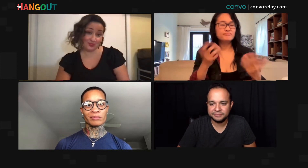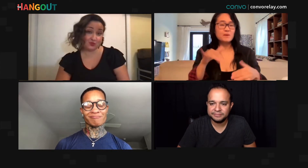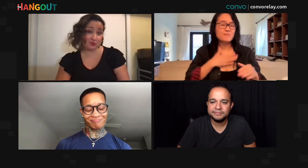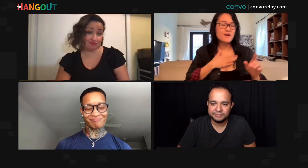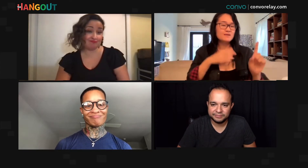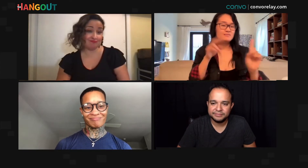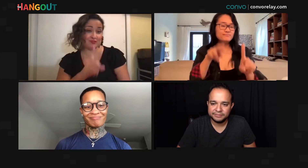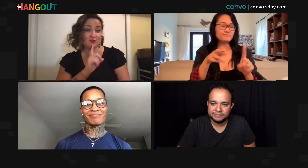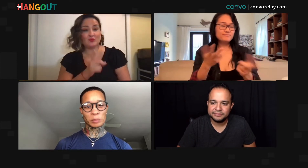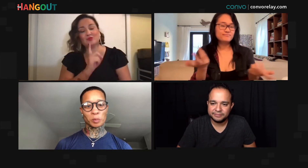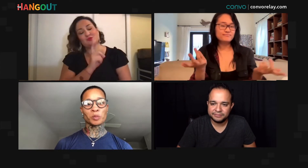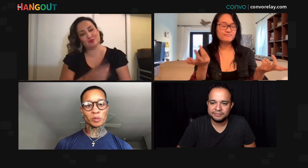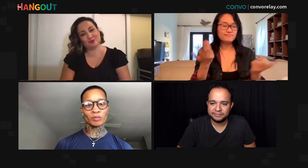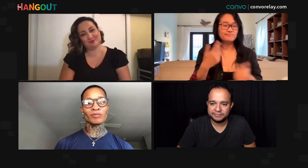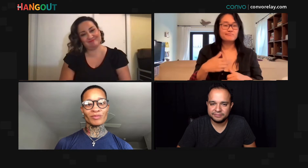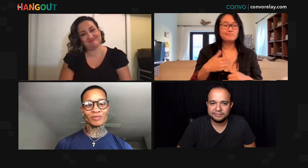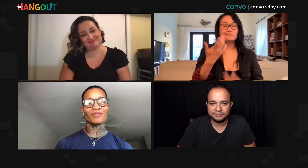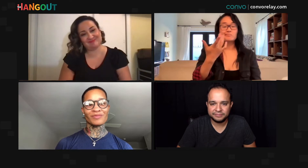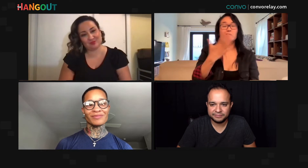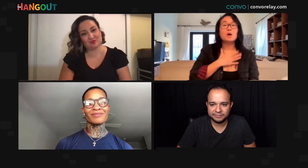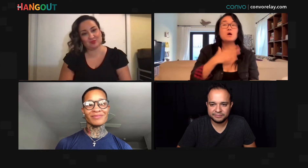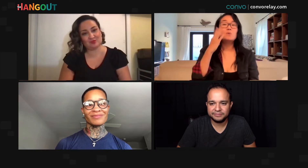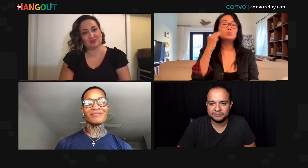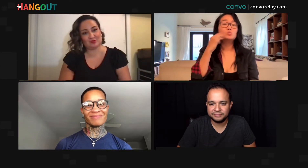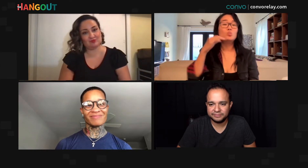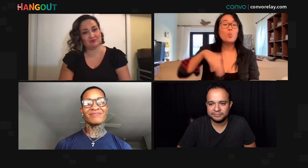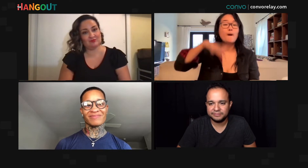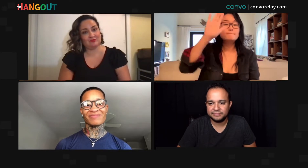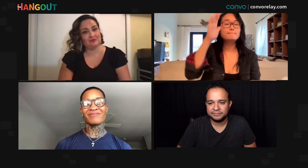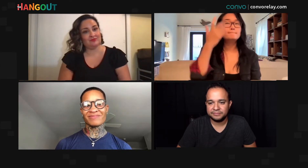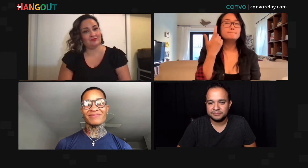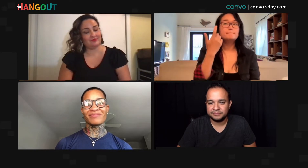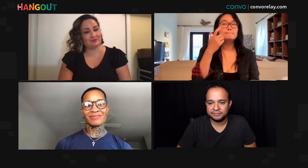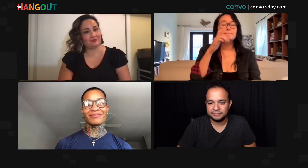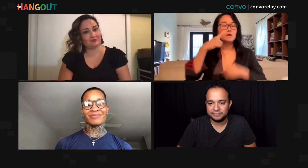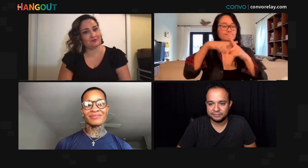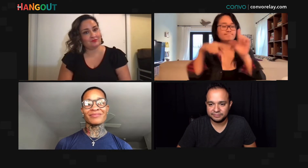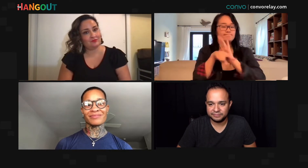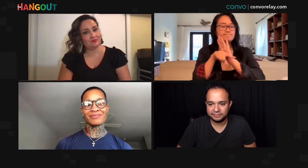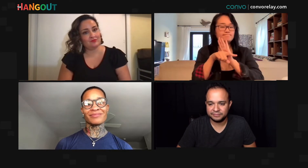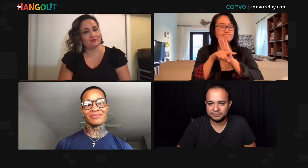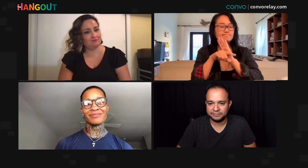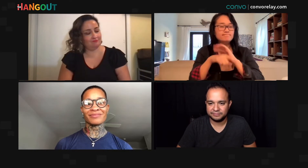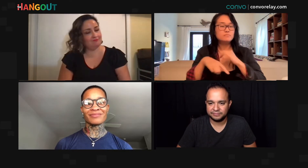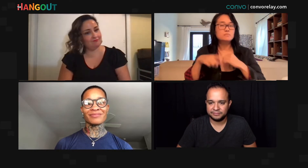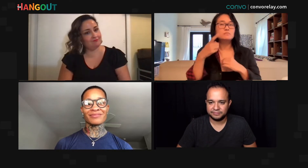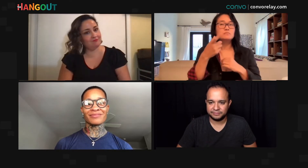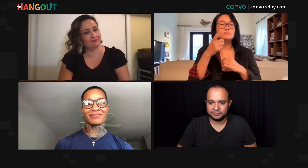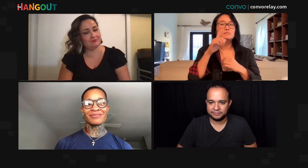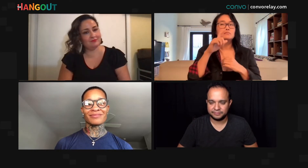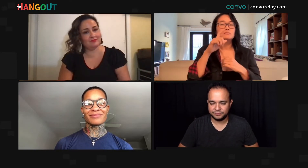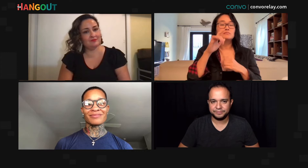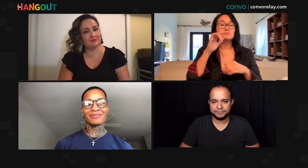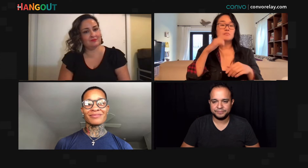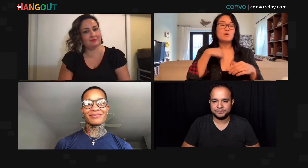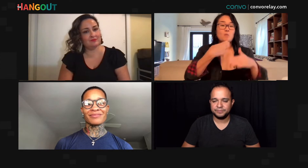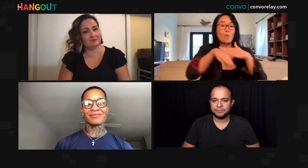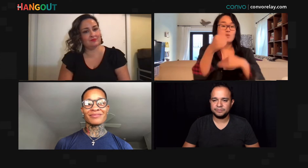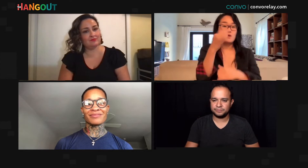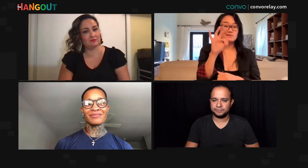wasn't even for that, then I wouldn't even have to come out. So that's my view on it. My experience growing up has been negative as well as positive.